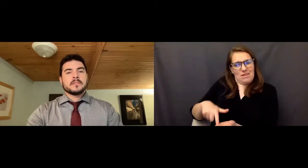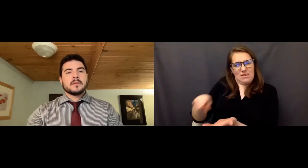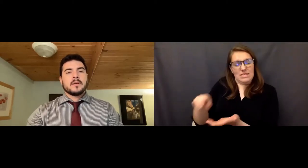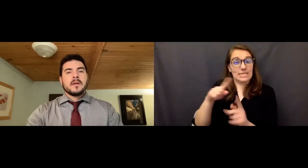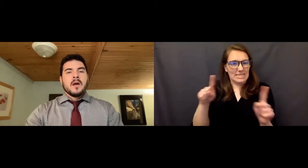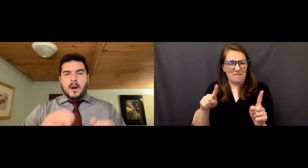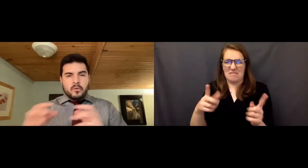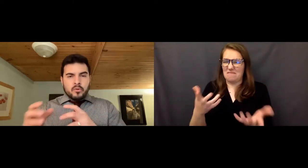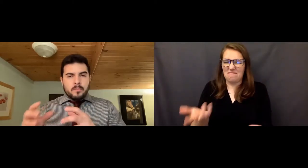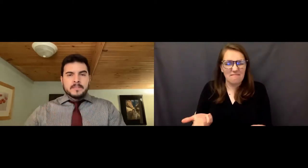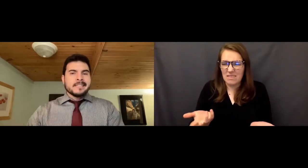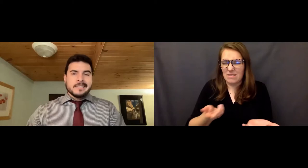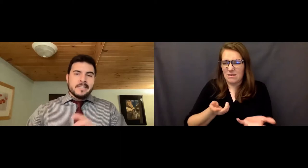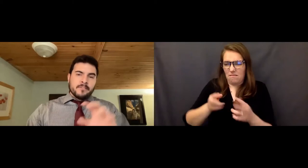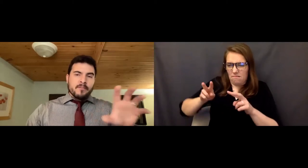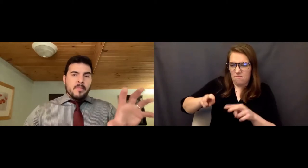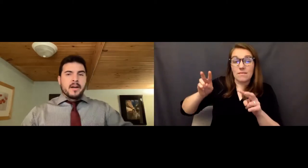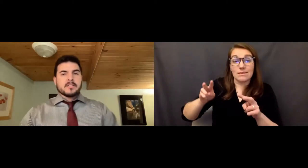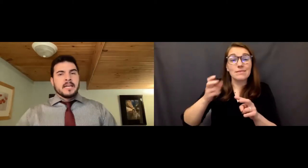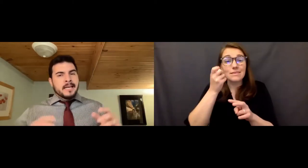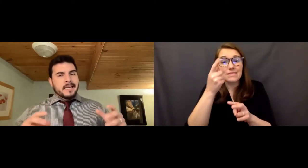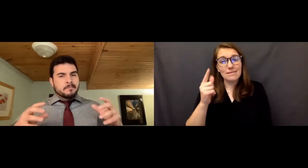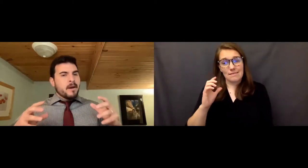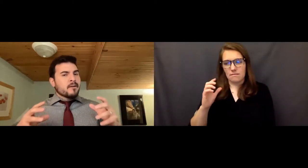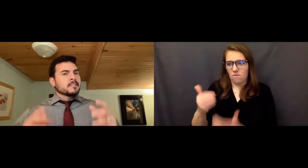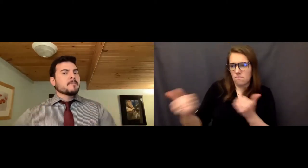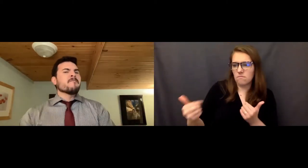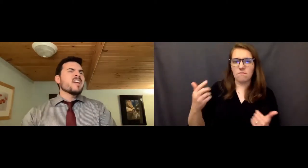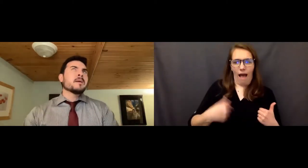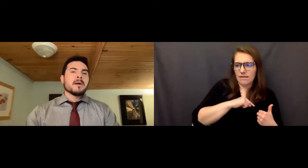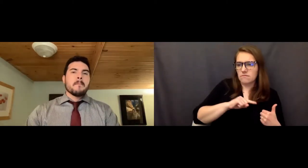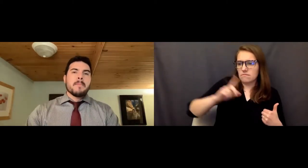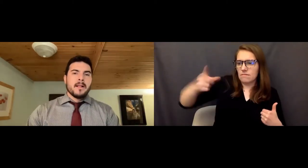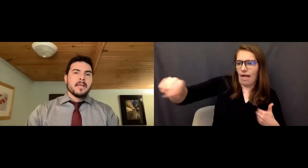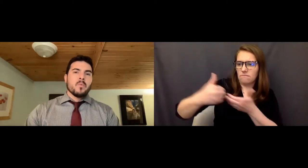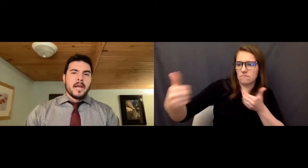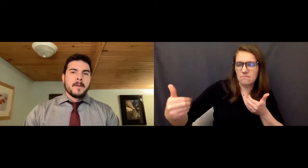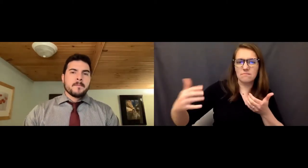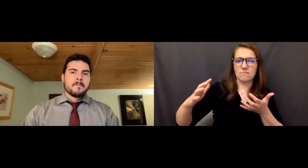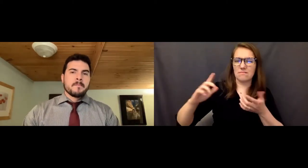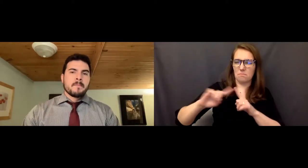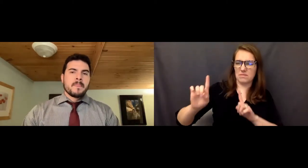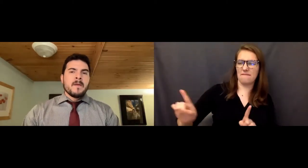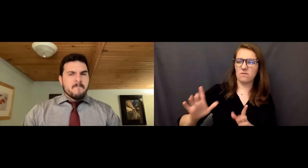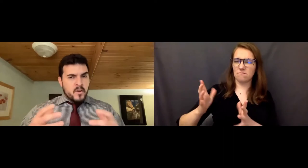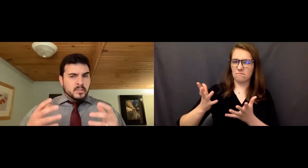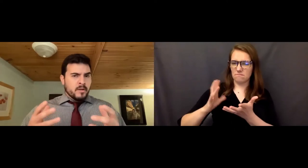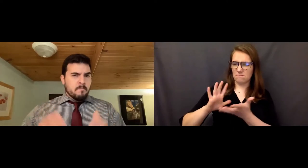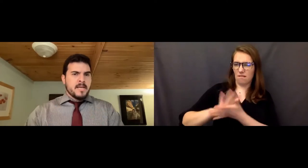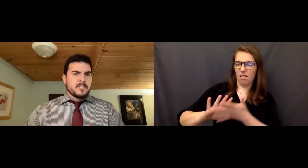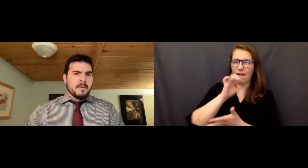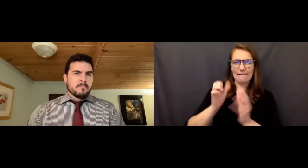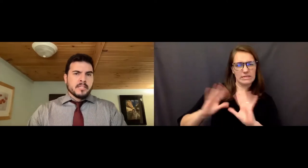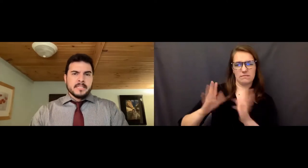terms. Our group is not just different from theirs, it's better in some vague but compelling way. Few of us